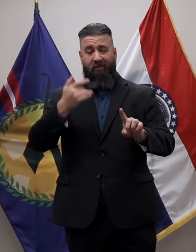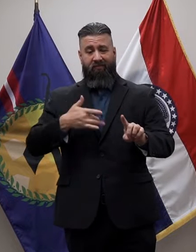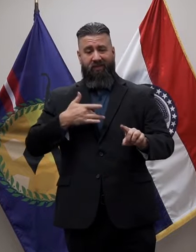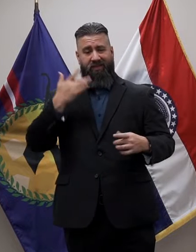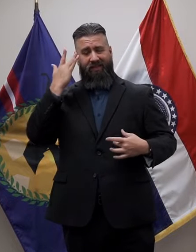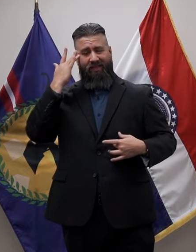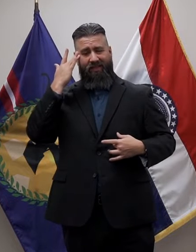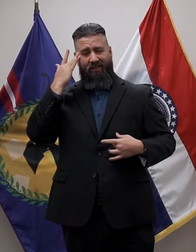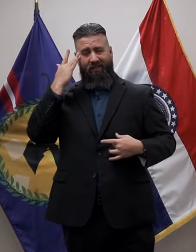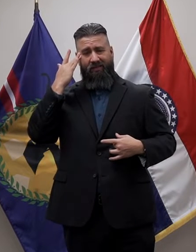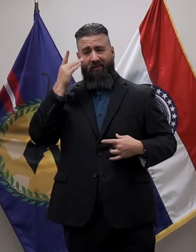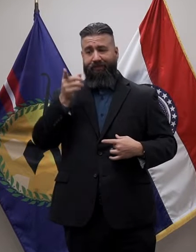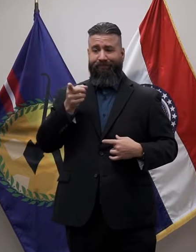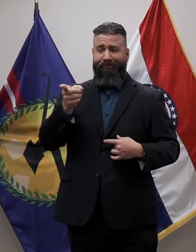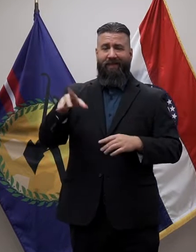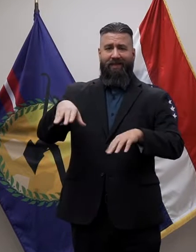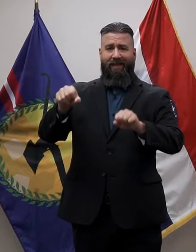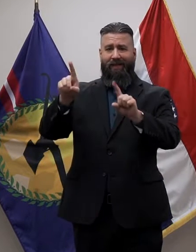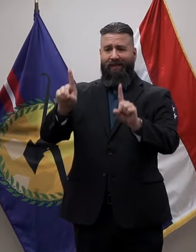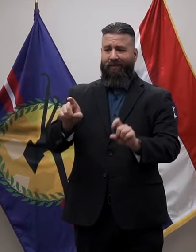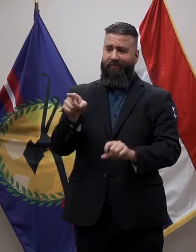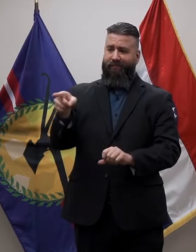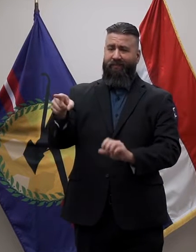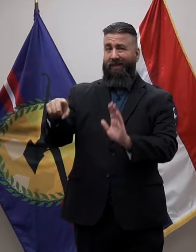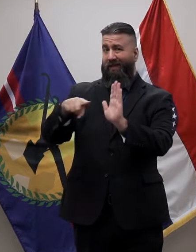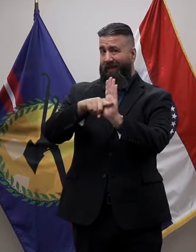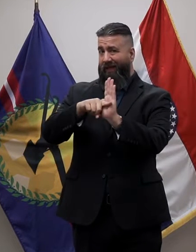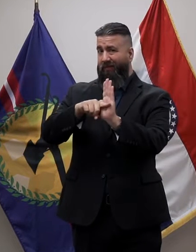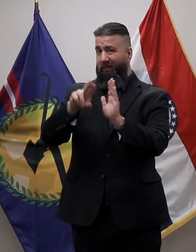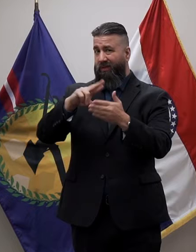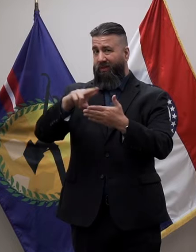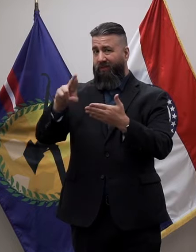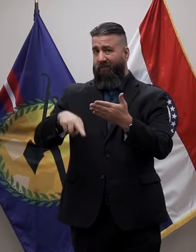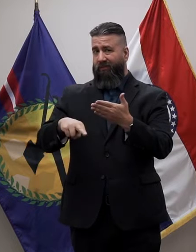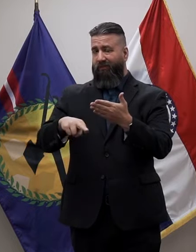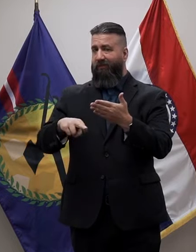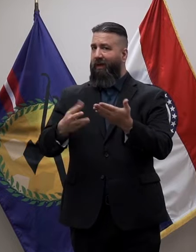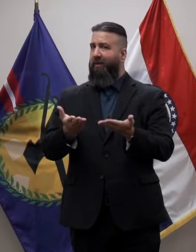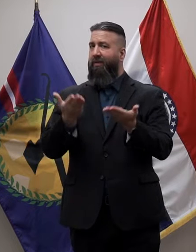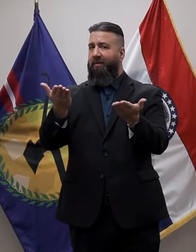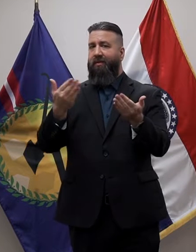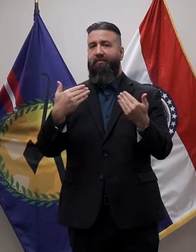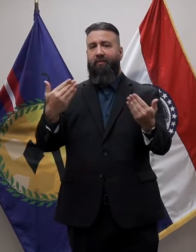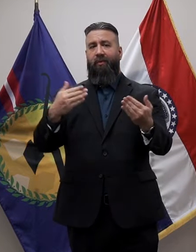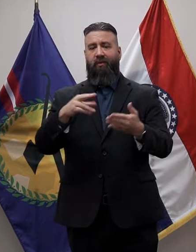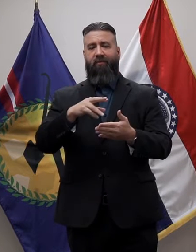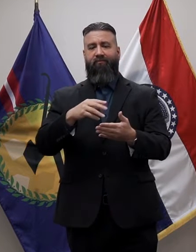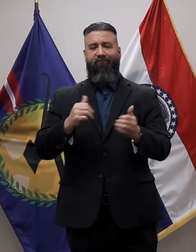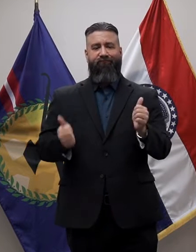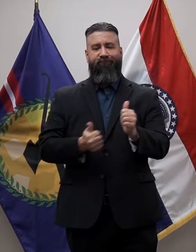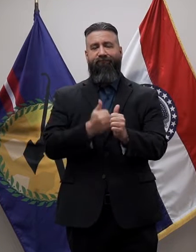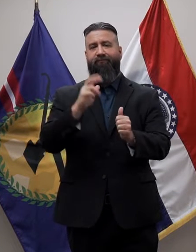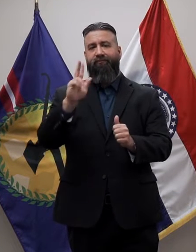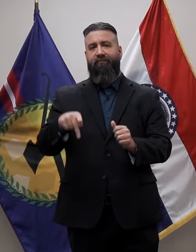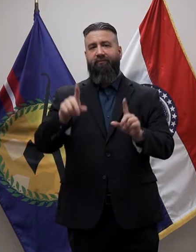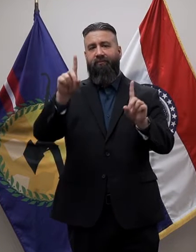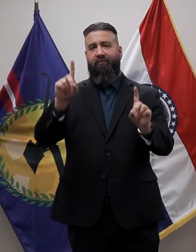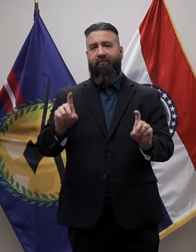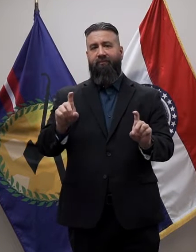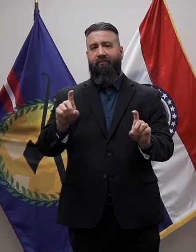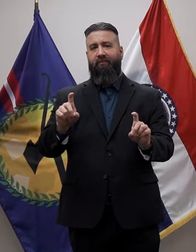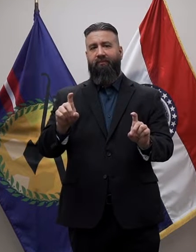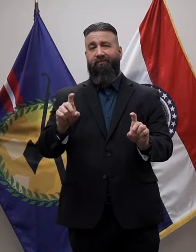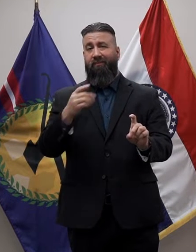test negative on an antigen test, we recommend follow-up testing. Ideally, follow-up testing is a